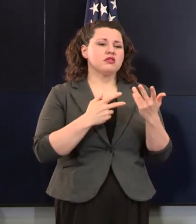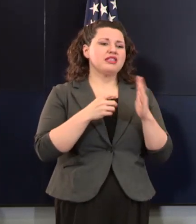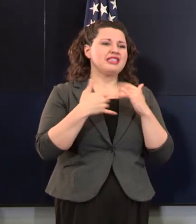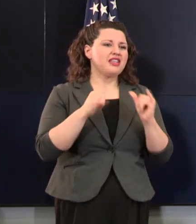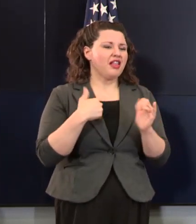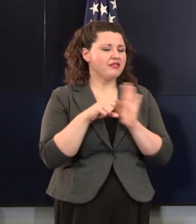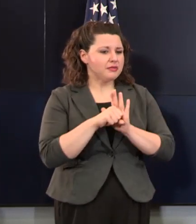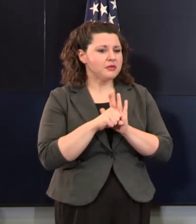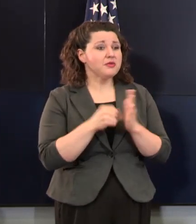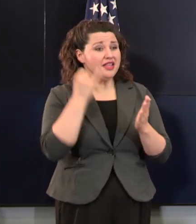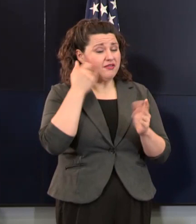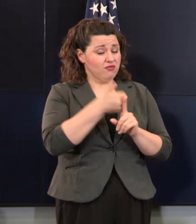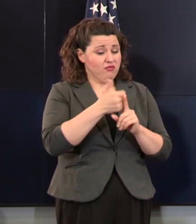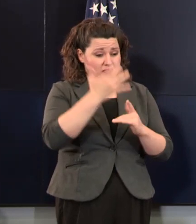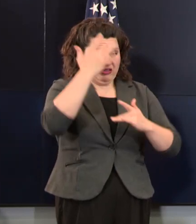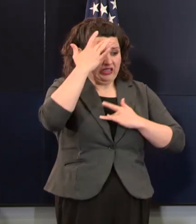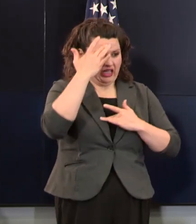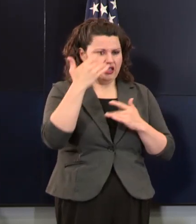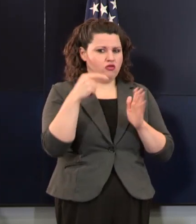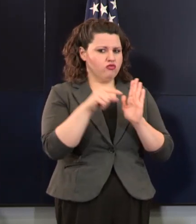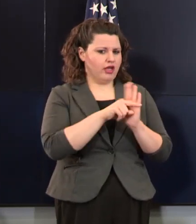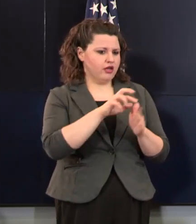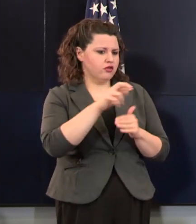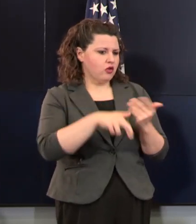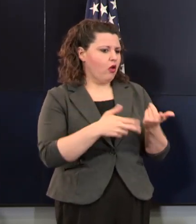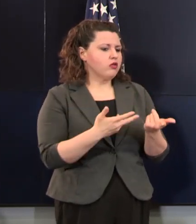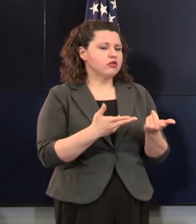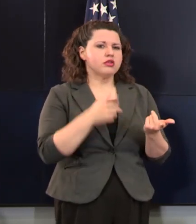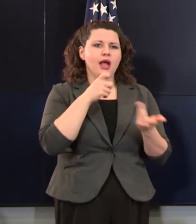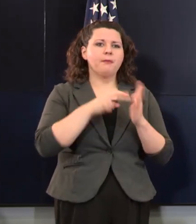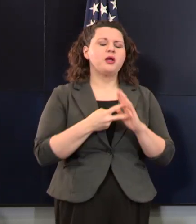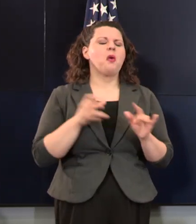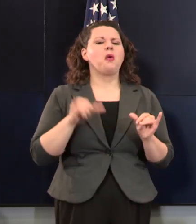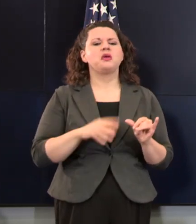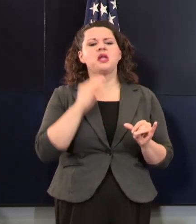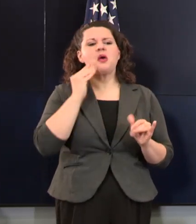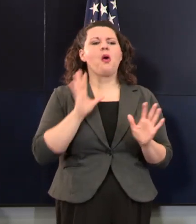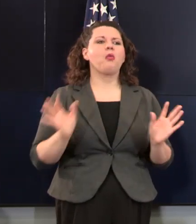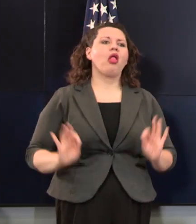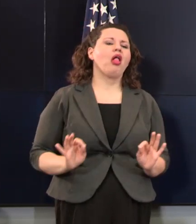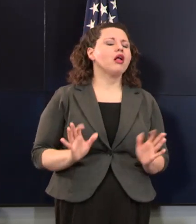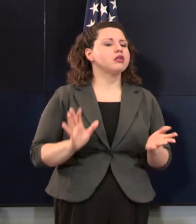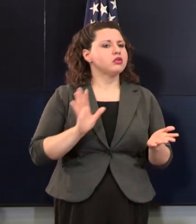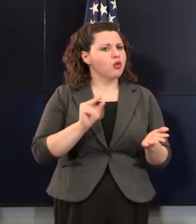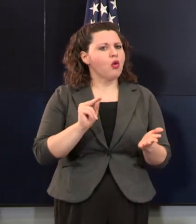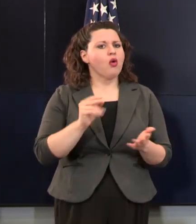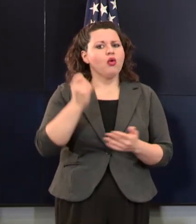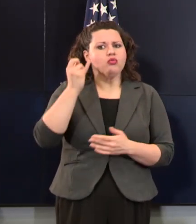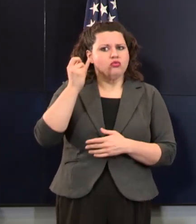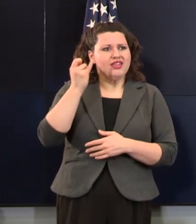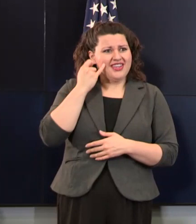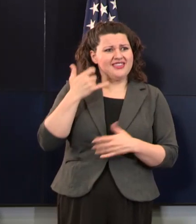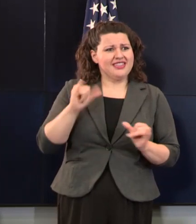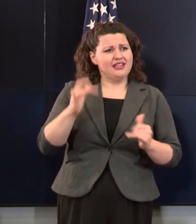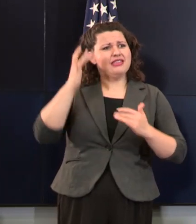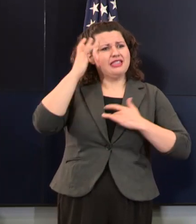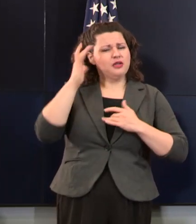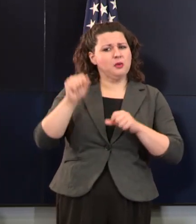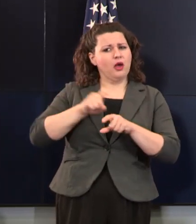had a negative test, that doesn't mean that you should not seek health care. You should call your doctor's office, see if you need to